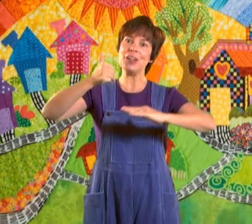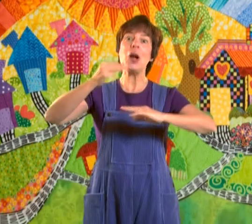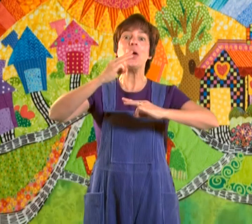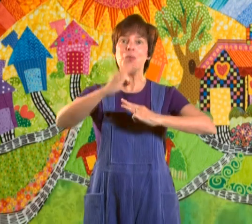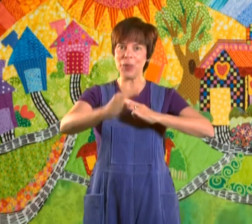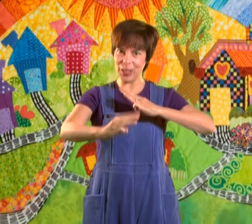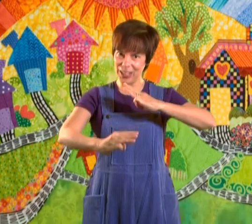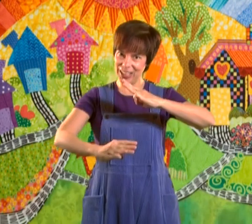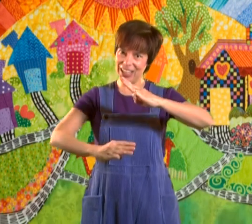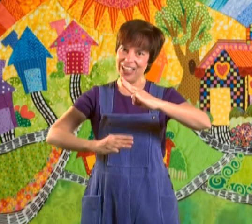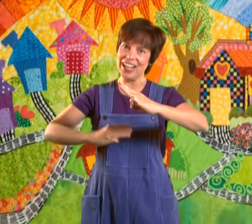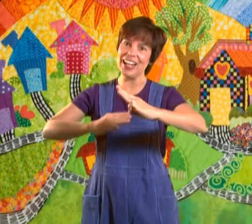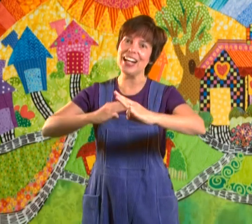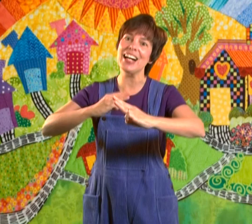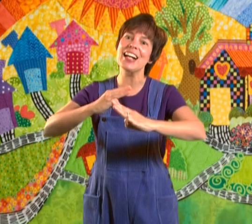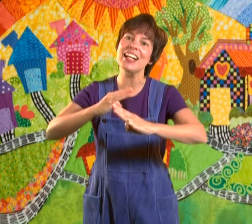better world.